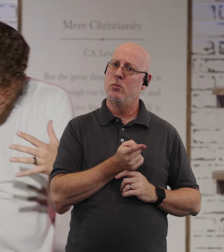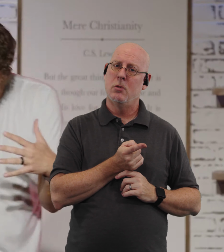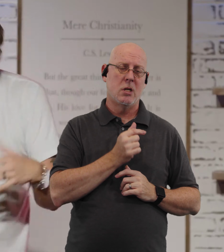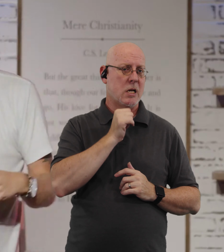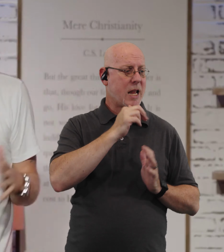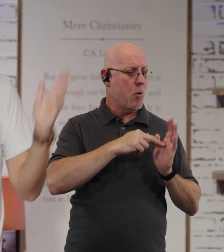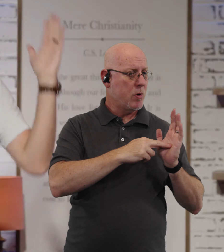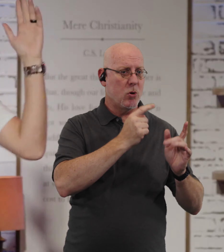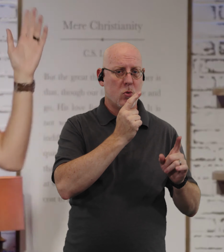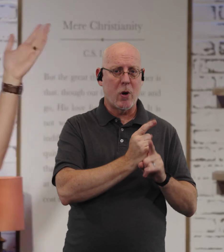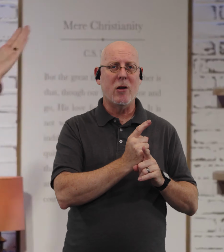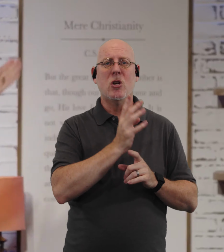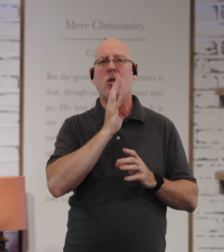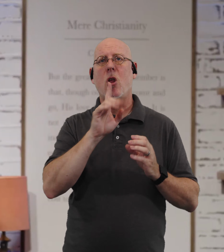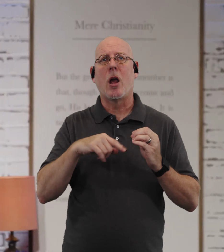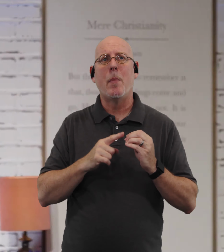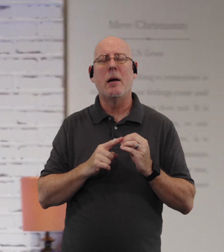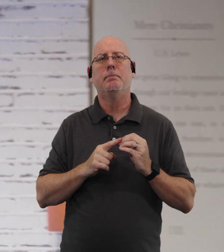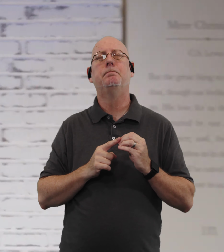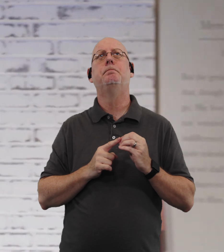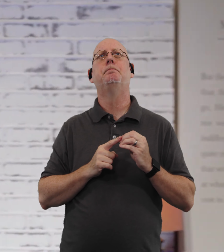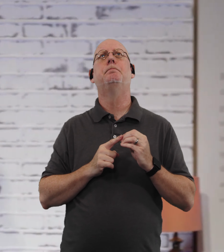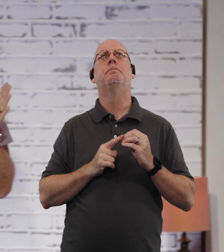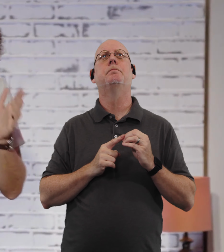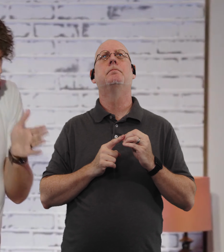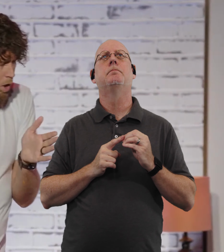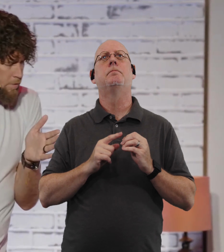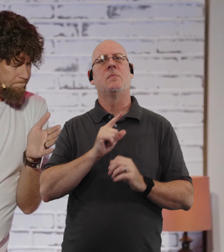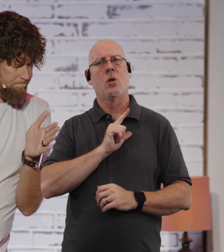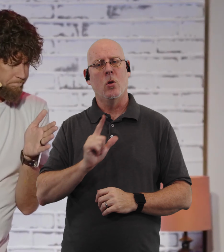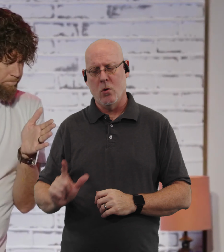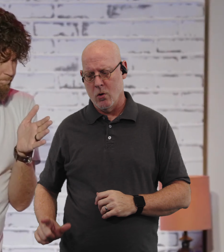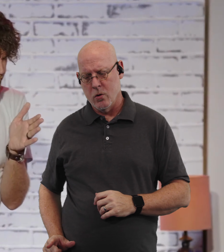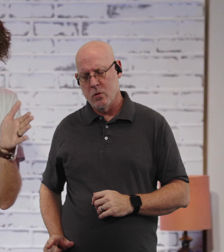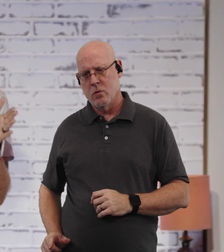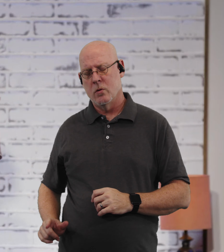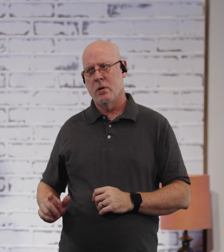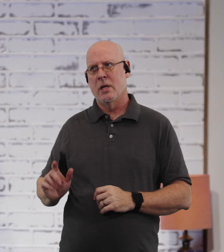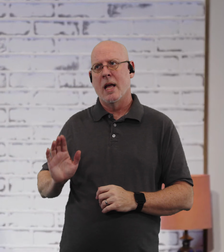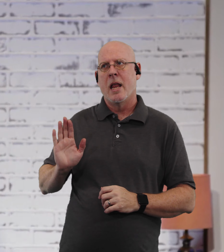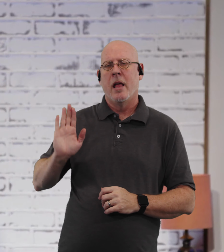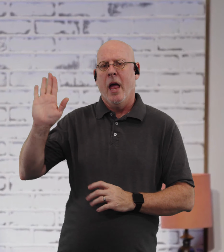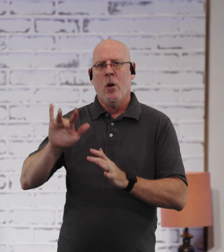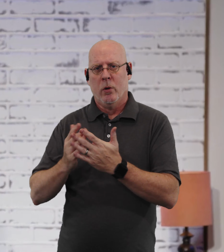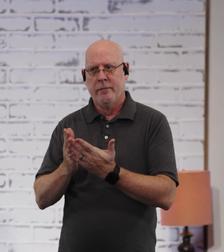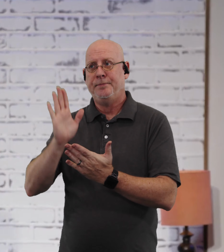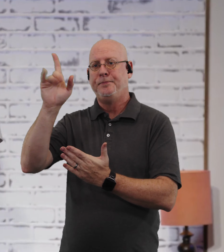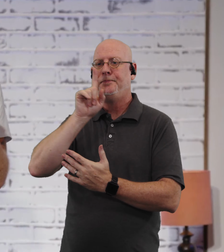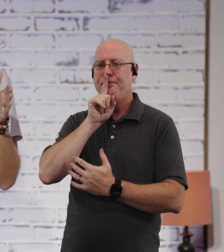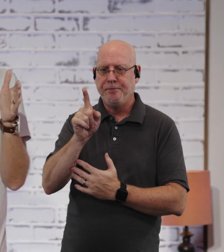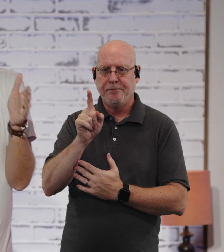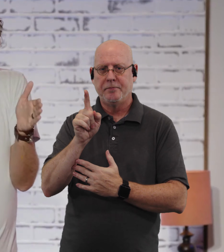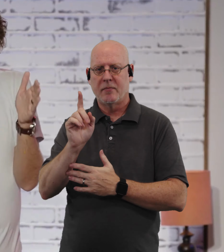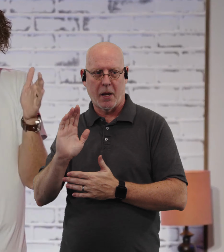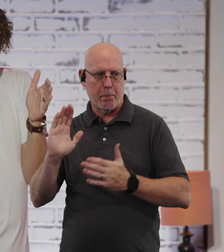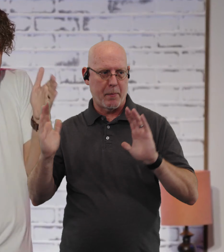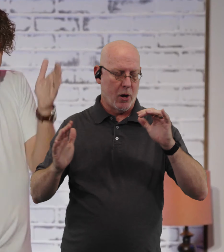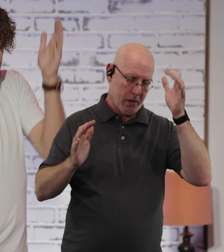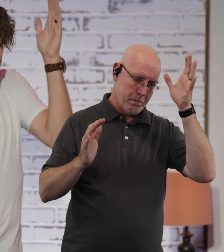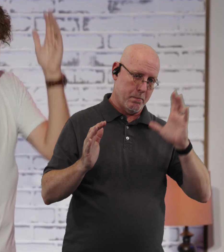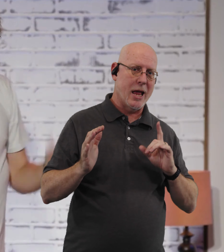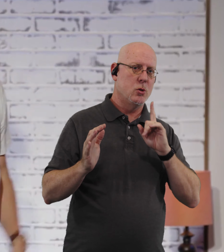misrepresenting. And so when we talk about the Lord and his word, his truth, versus the word